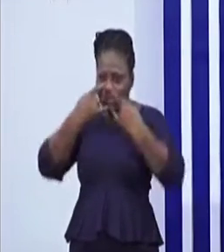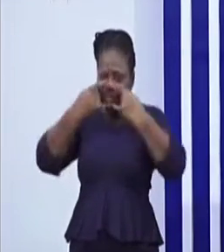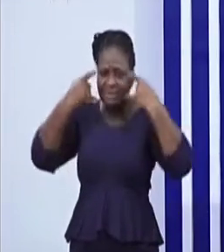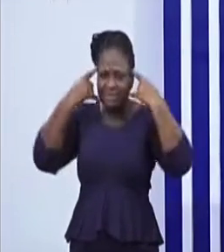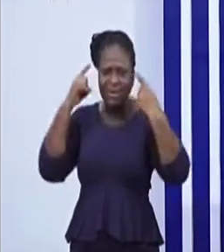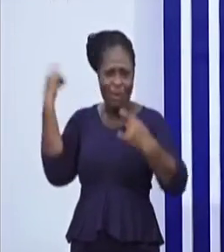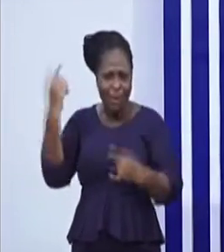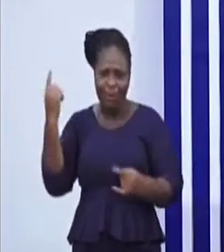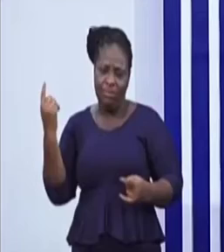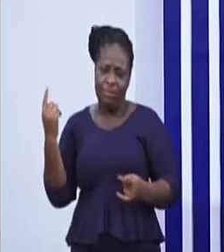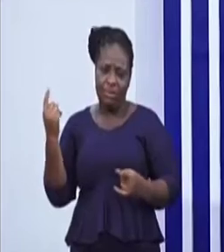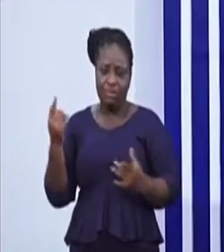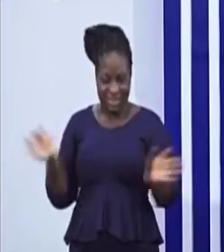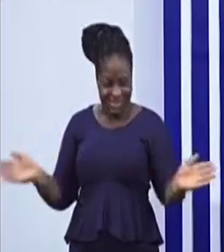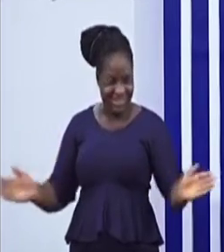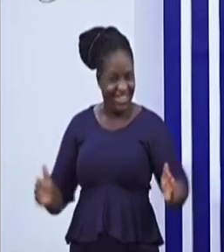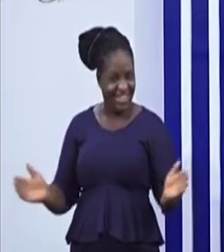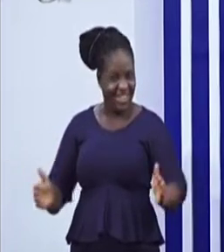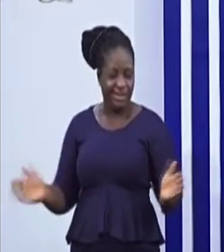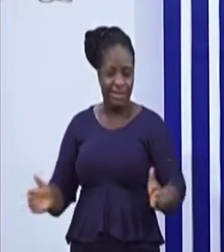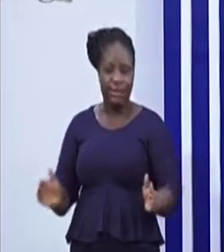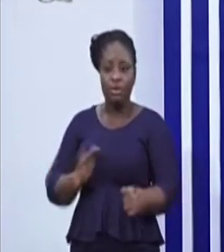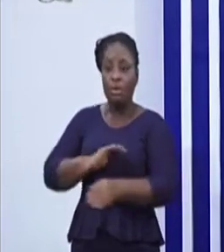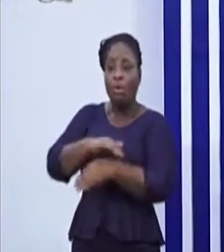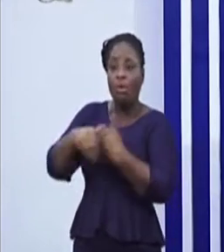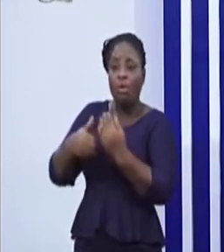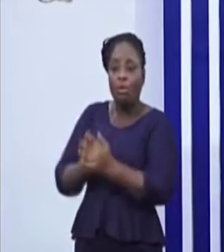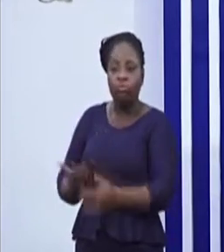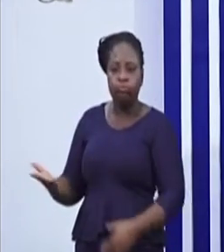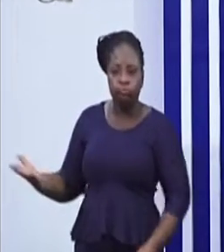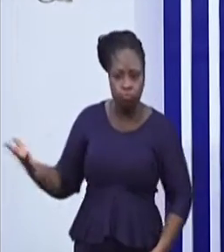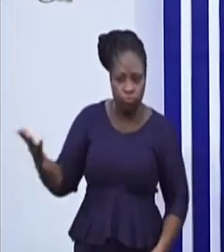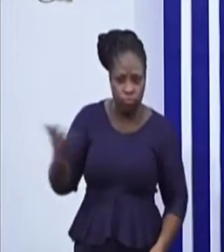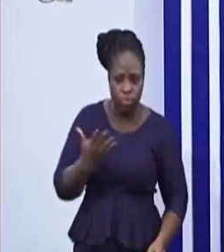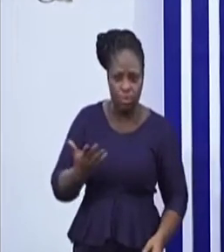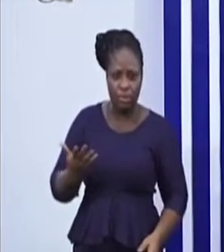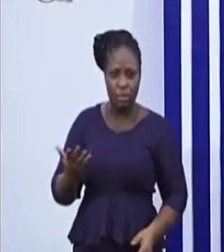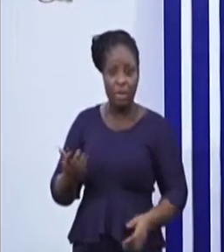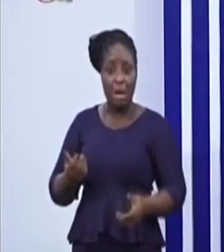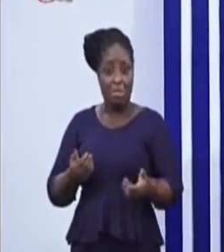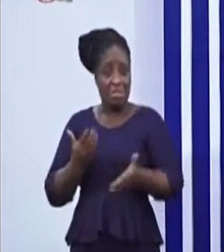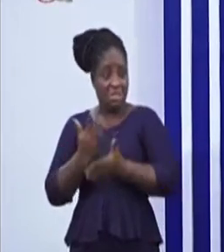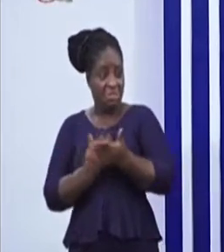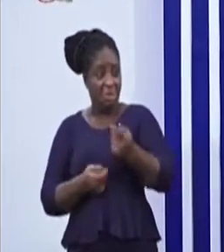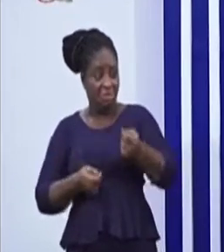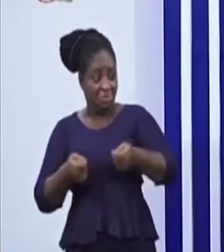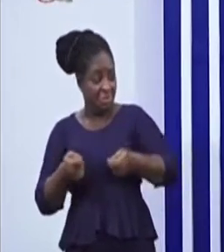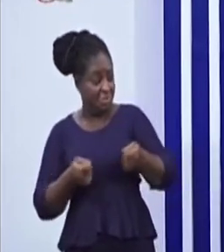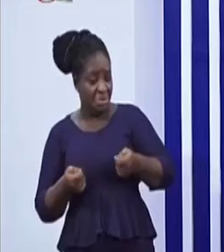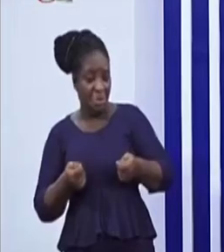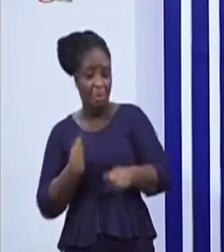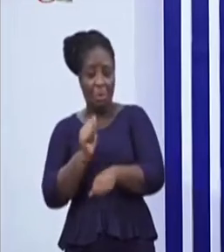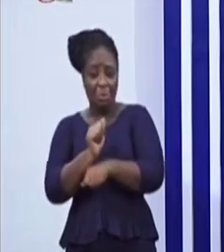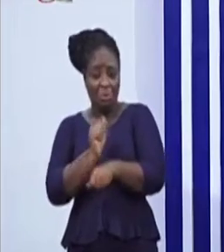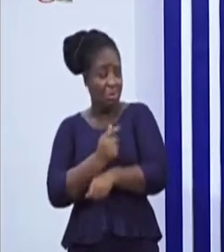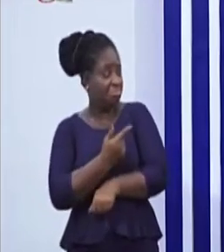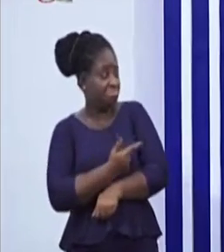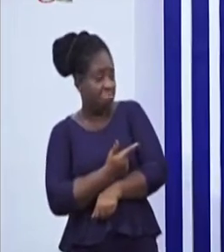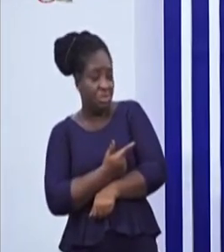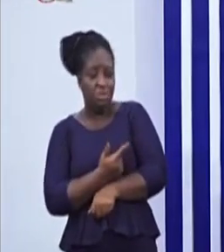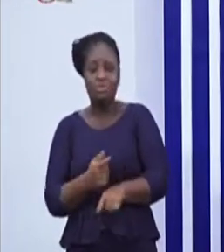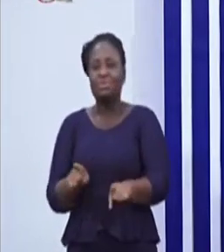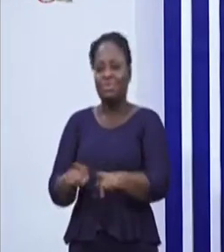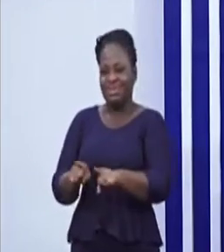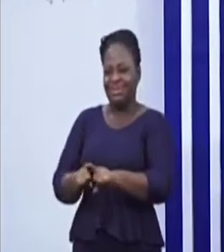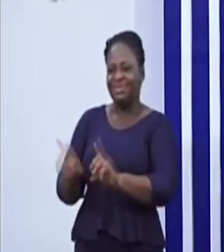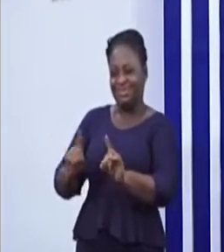on you. And we encourage all of us, including those that we have control over, those who work with us, those who are with us, to also